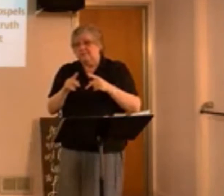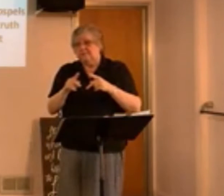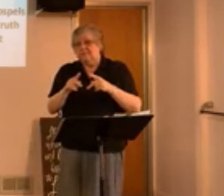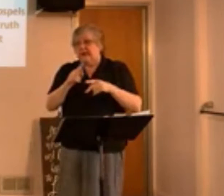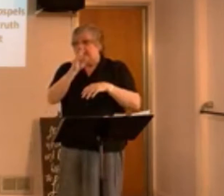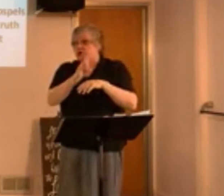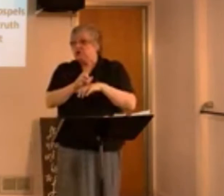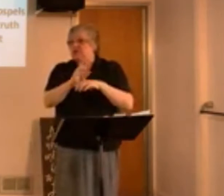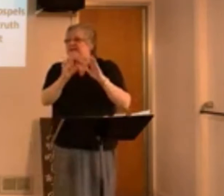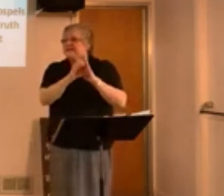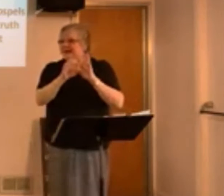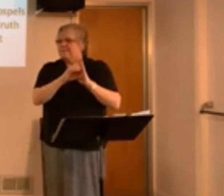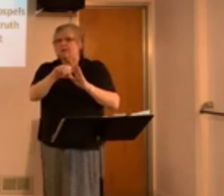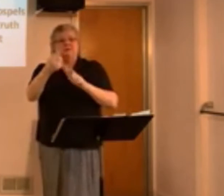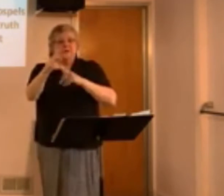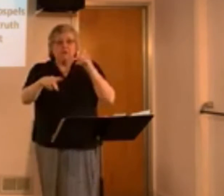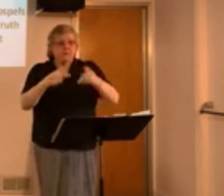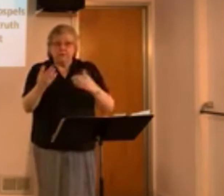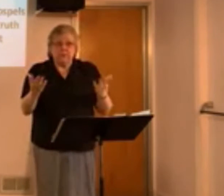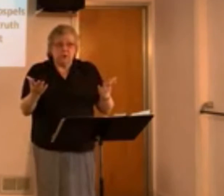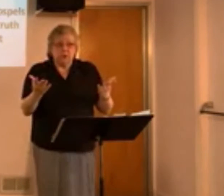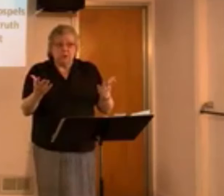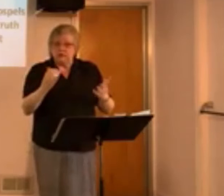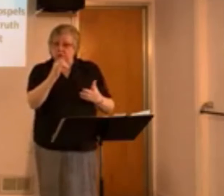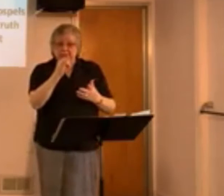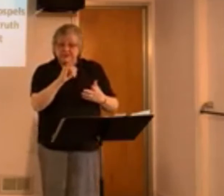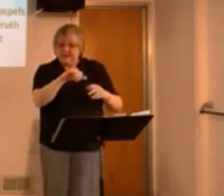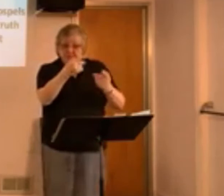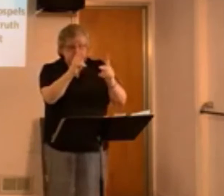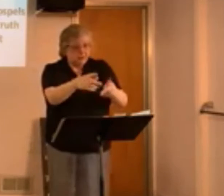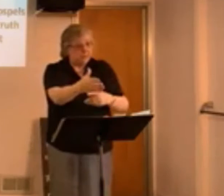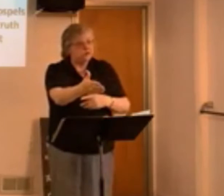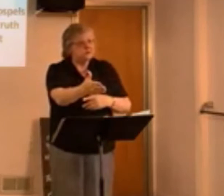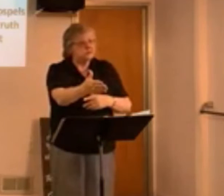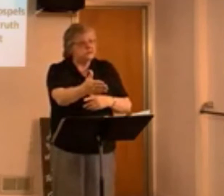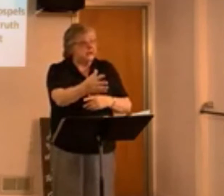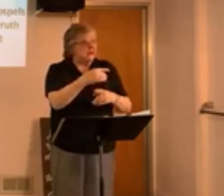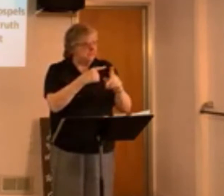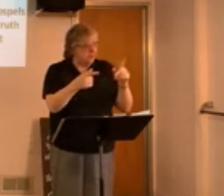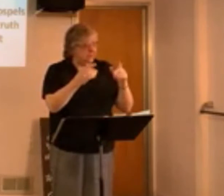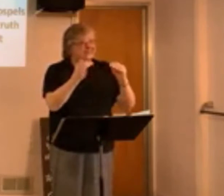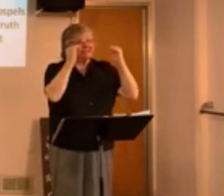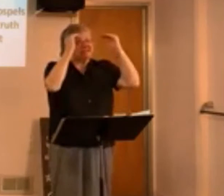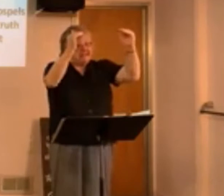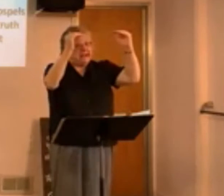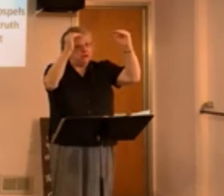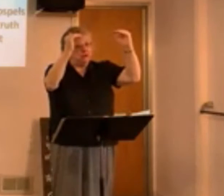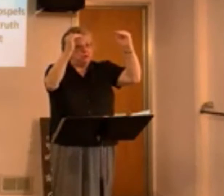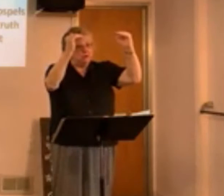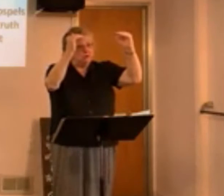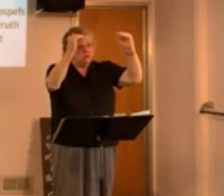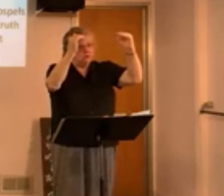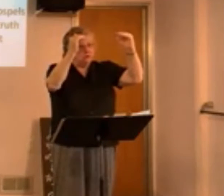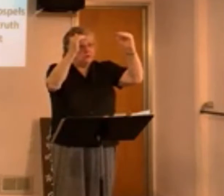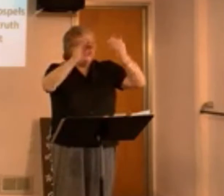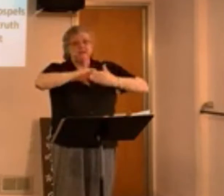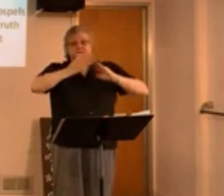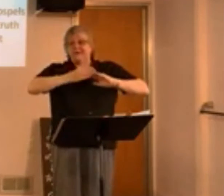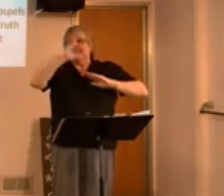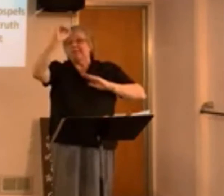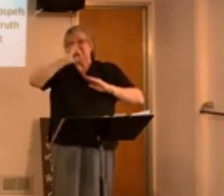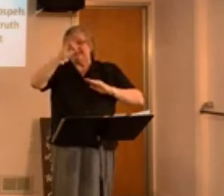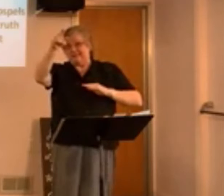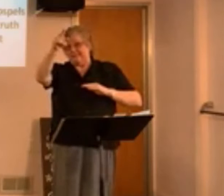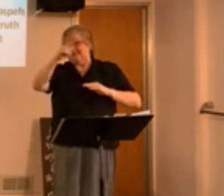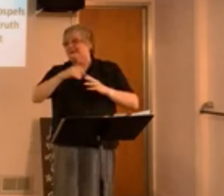and use their example to be like them, but the ultimate standard is to become like